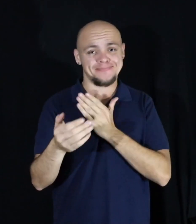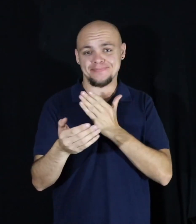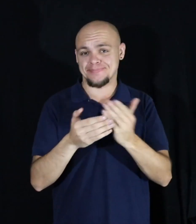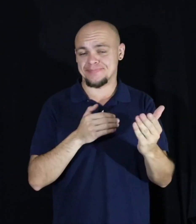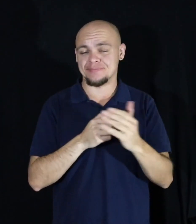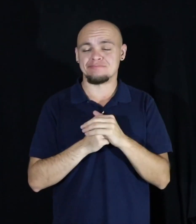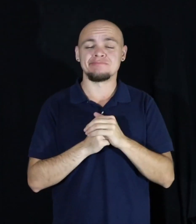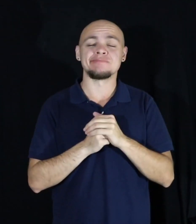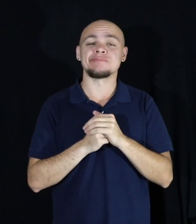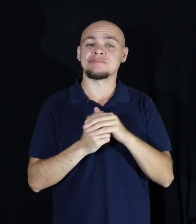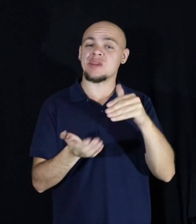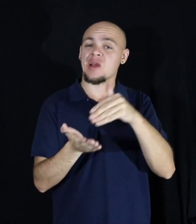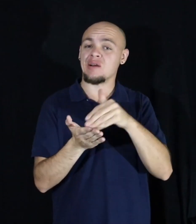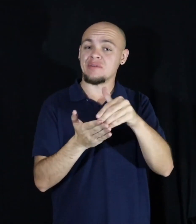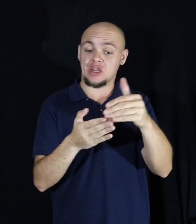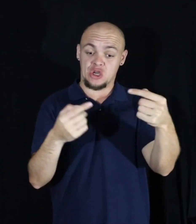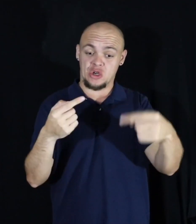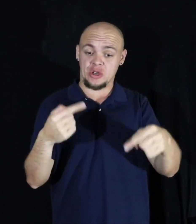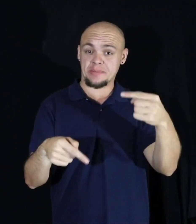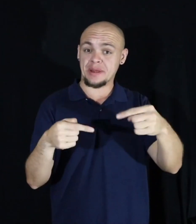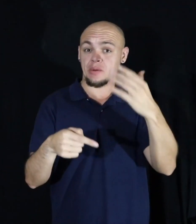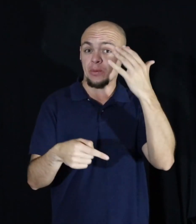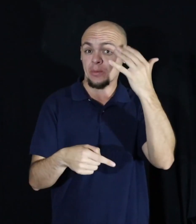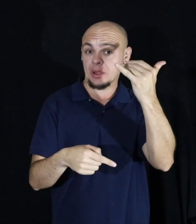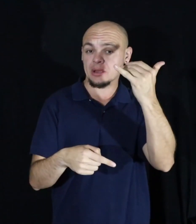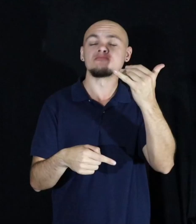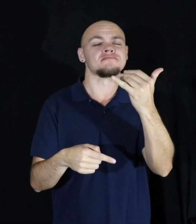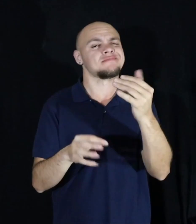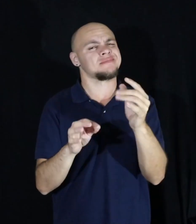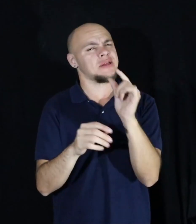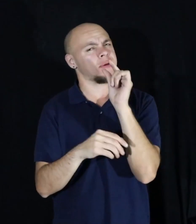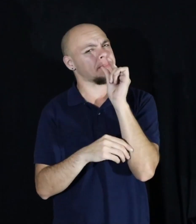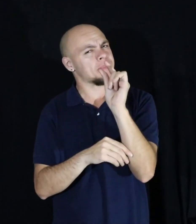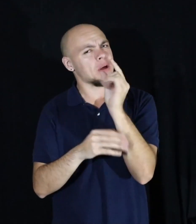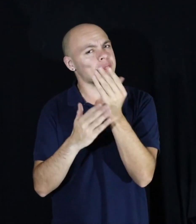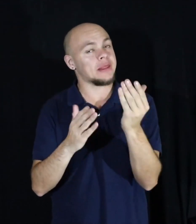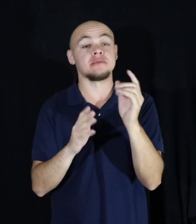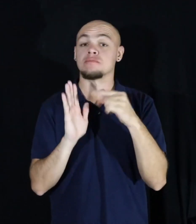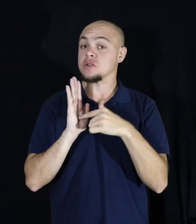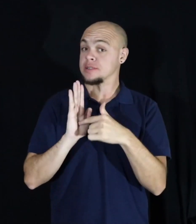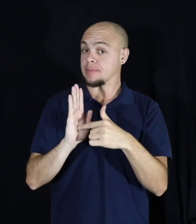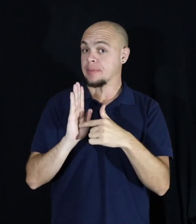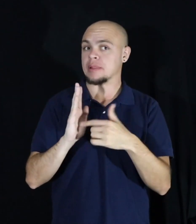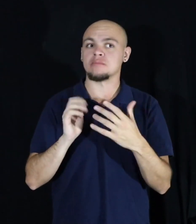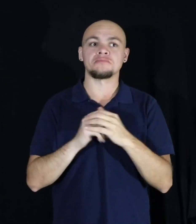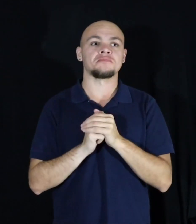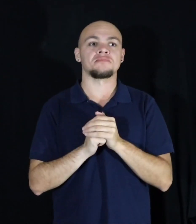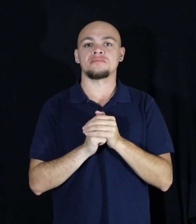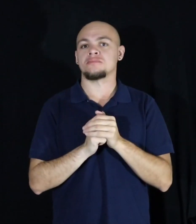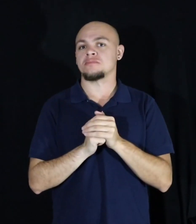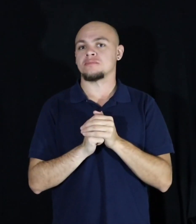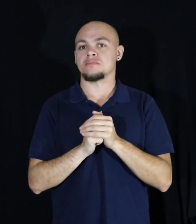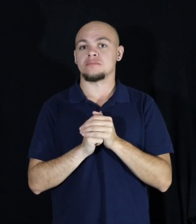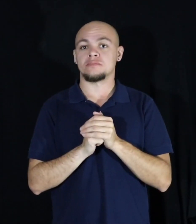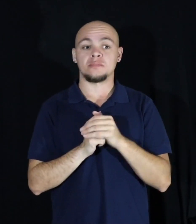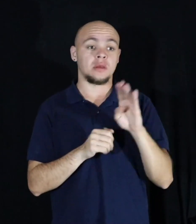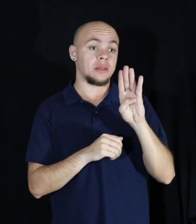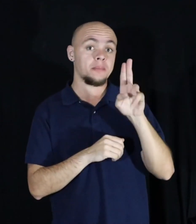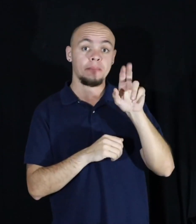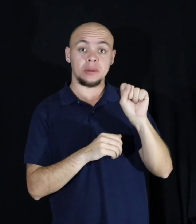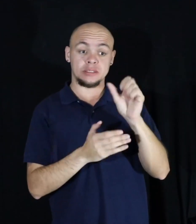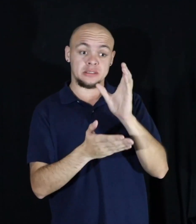Often, arguments are caused by the smallest of things. For example, you forget to wait for a friend at the bus stop after